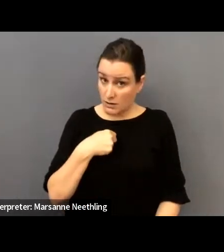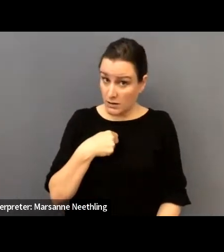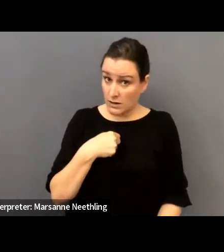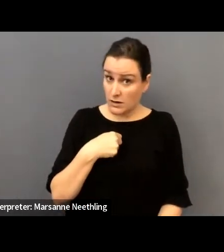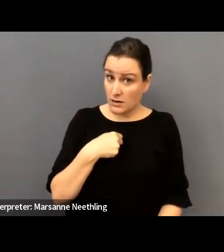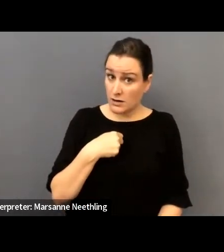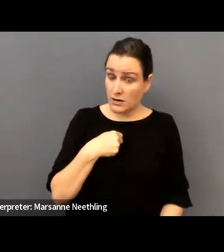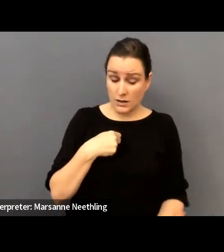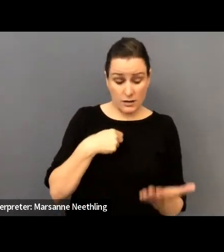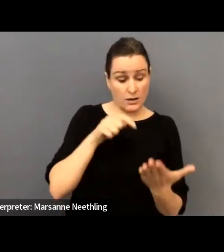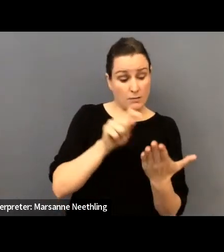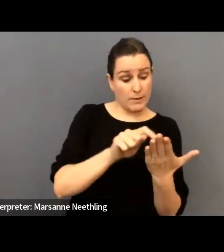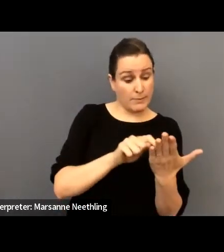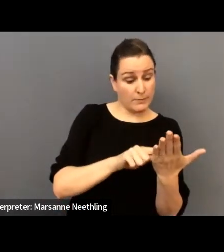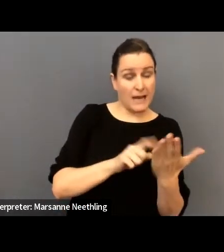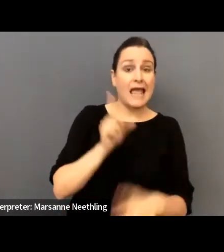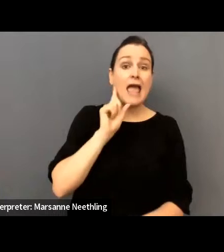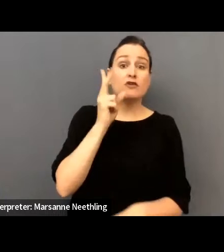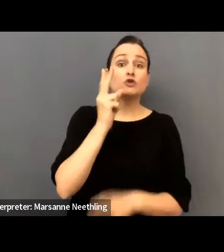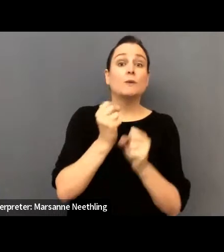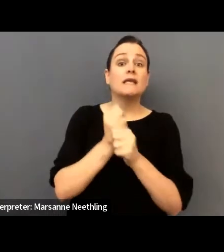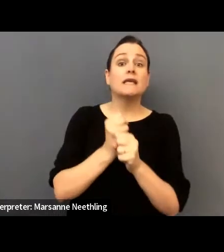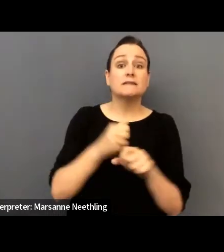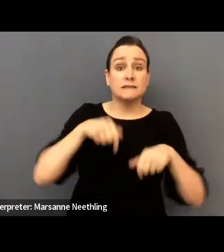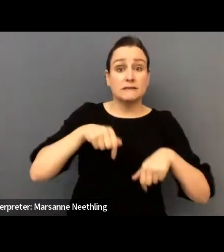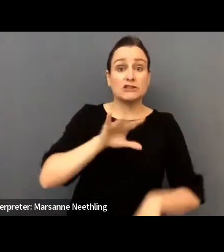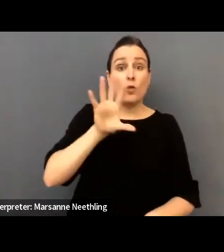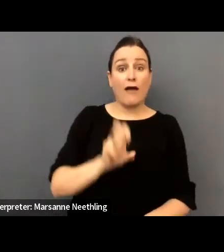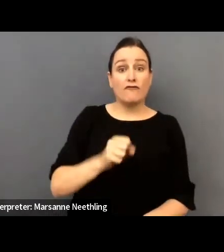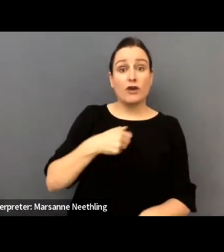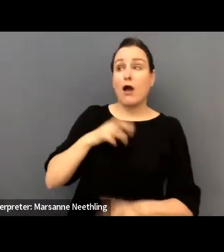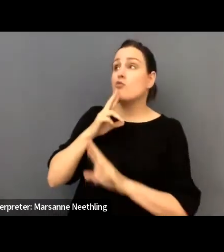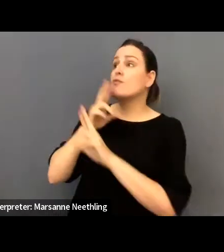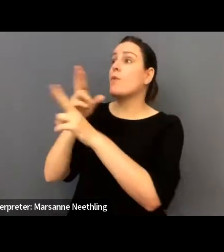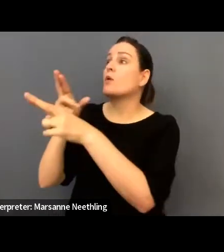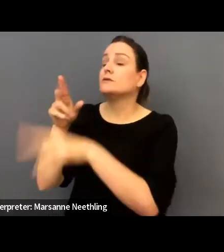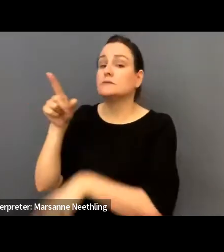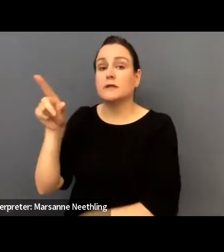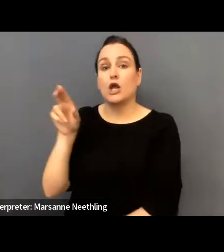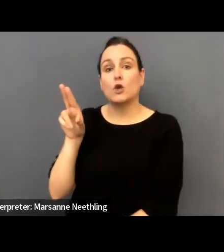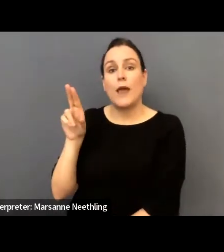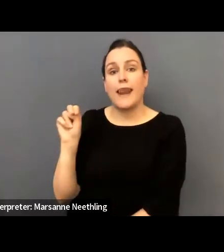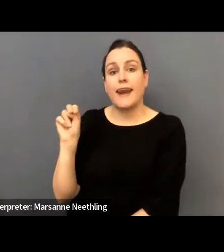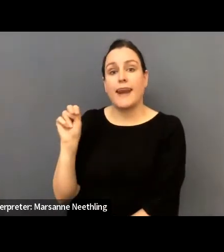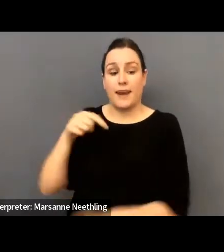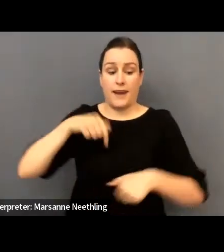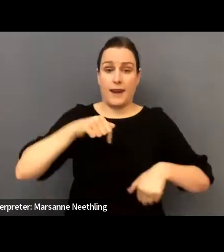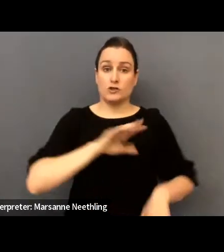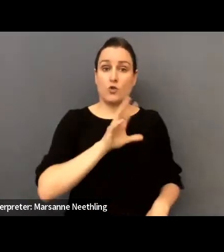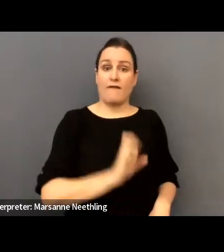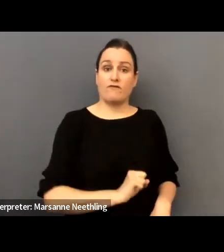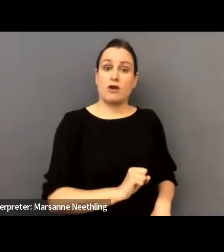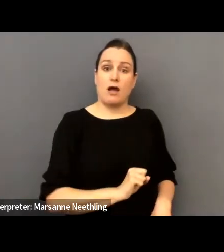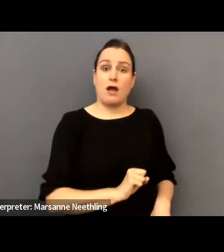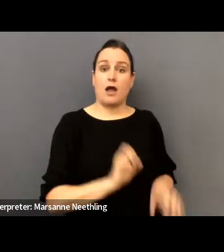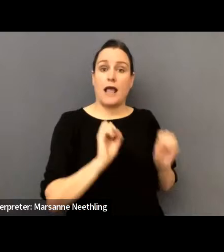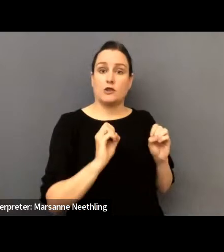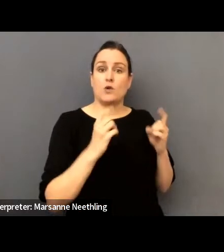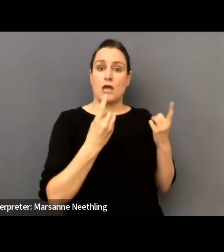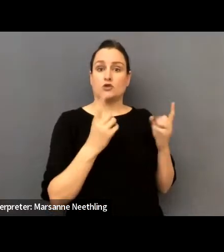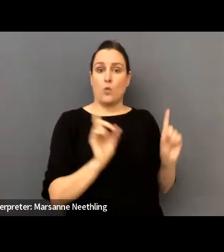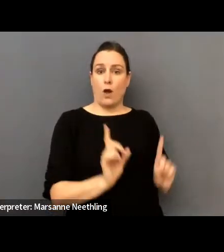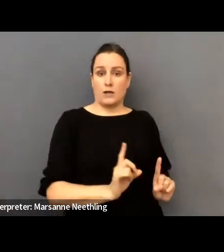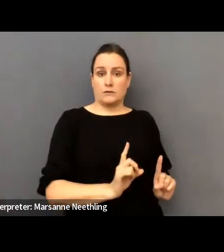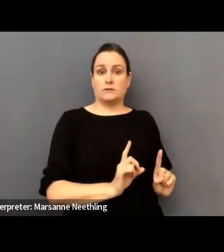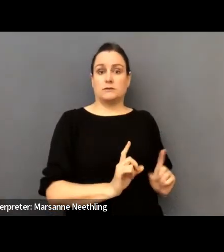United Nations every 2 years on the real issues confronting education in this country with regard